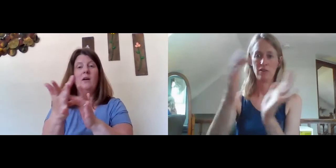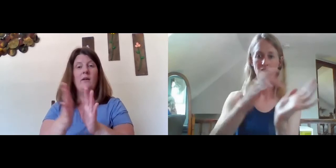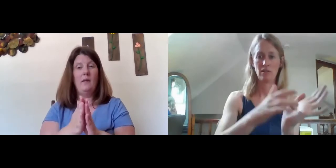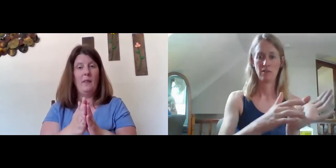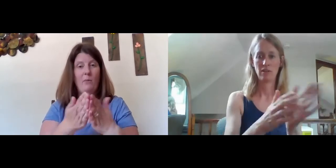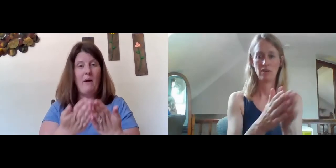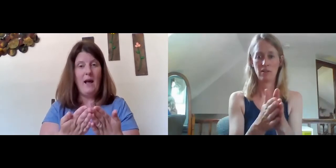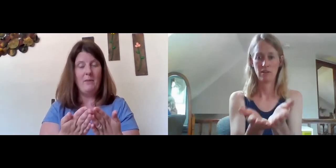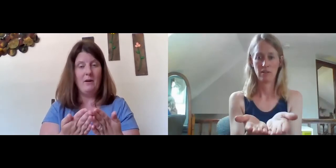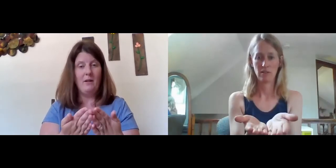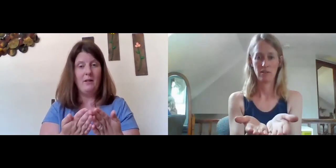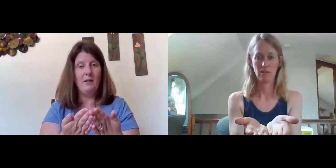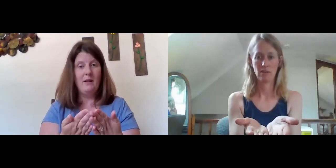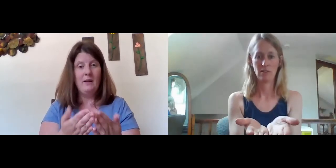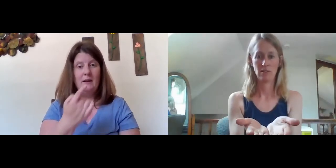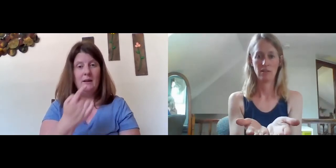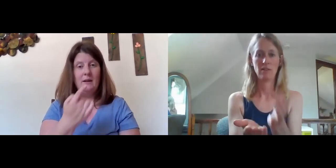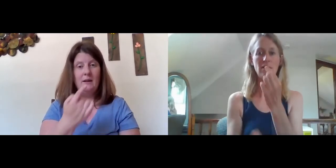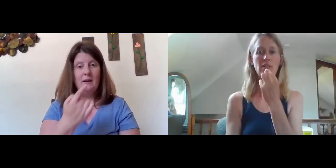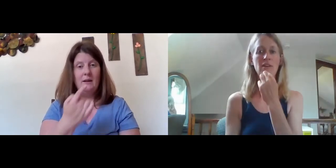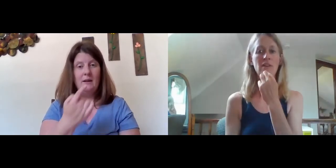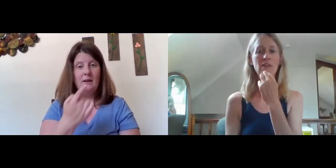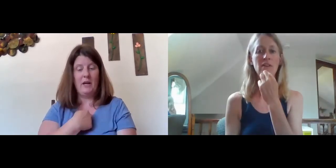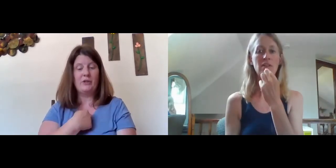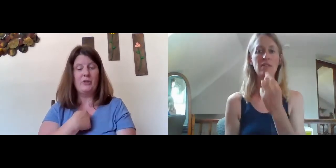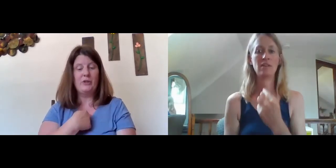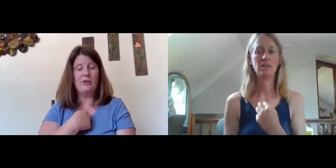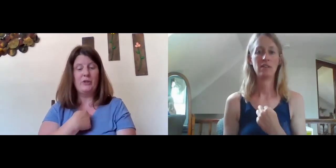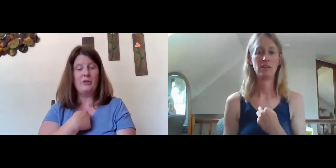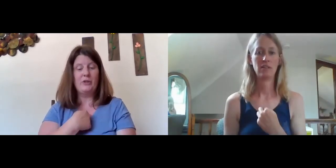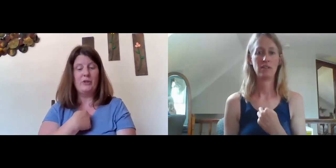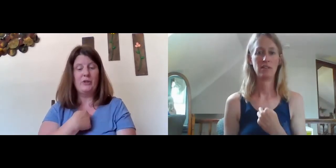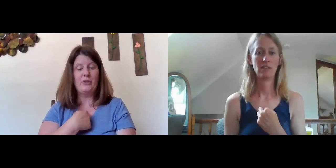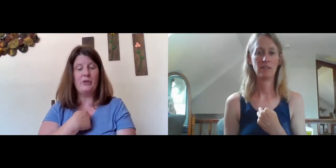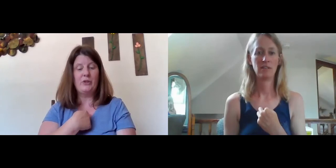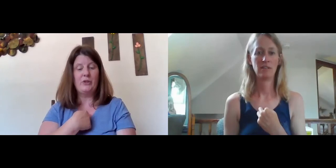for the Bible tells me so.